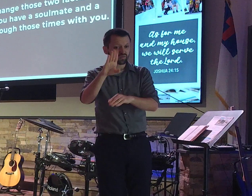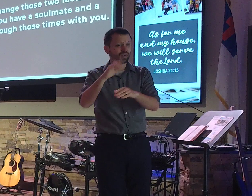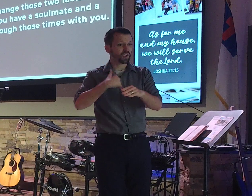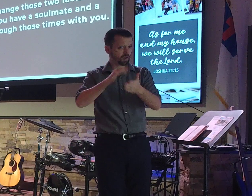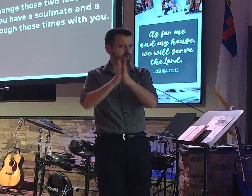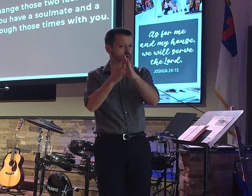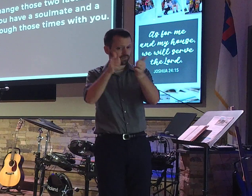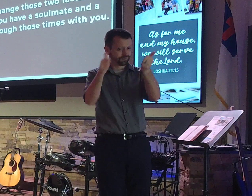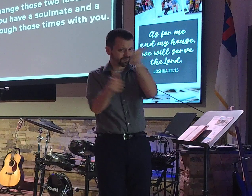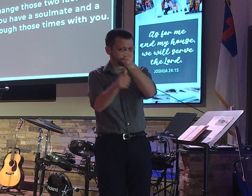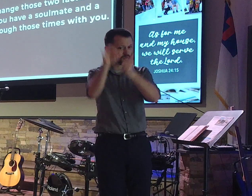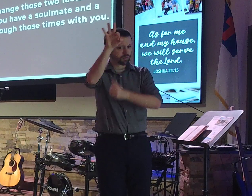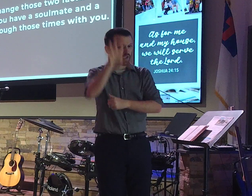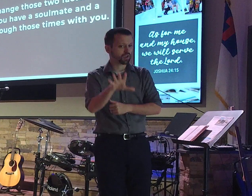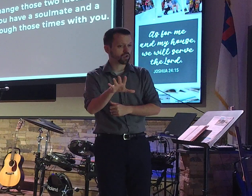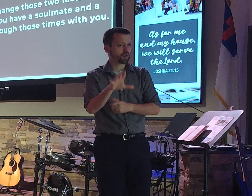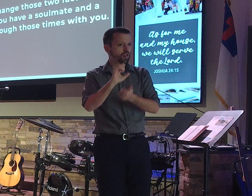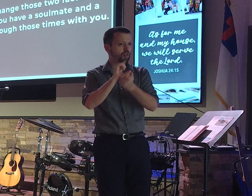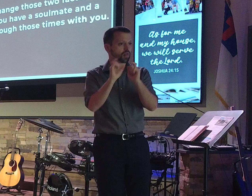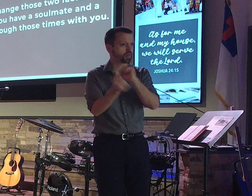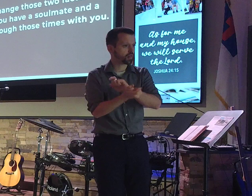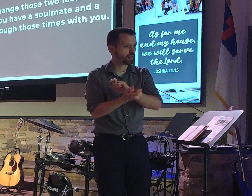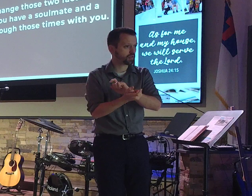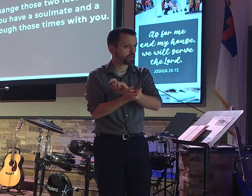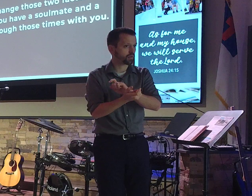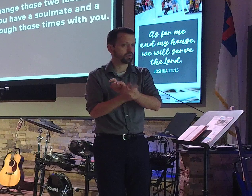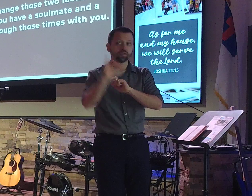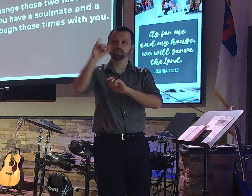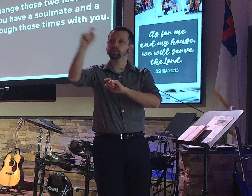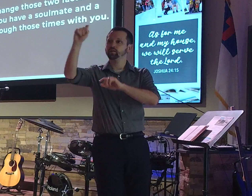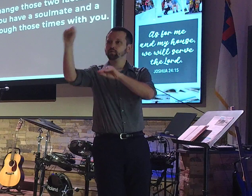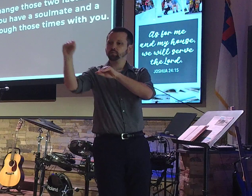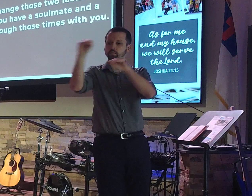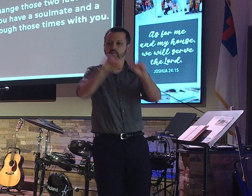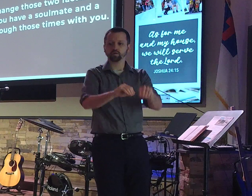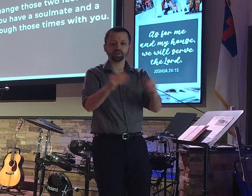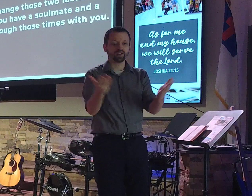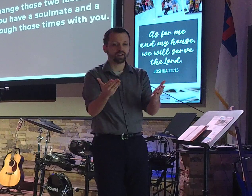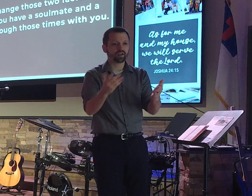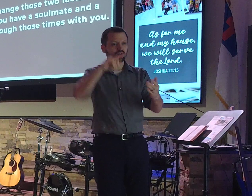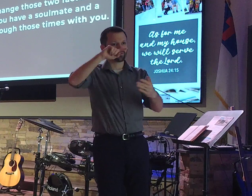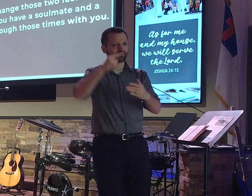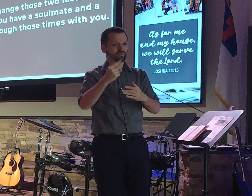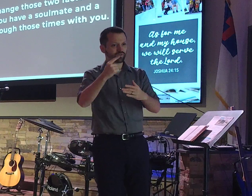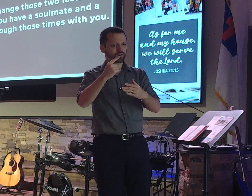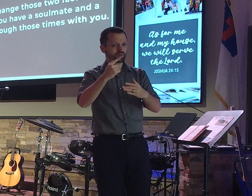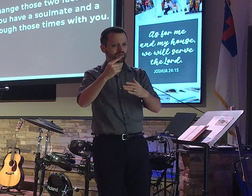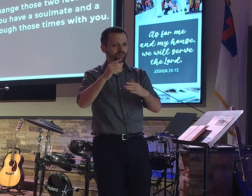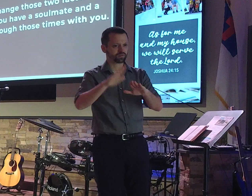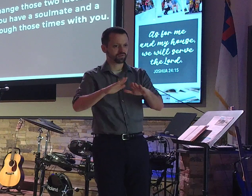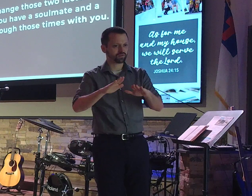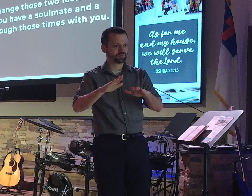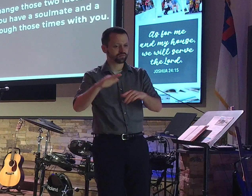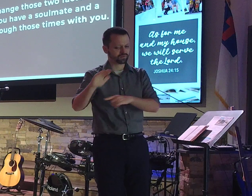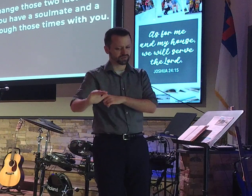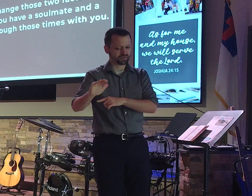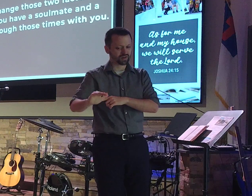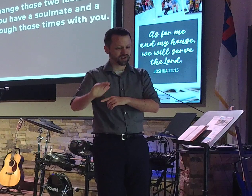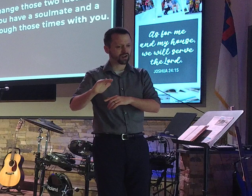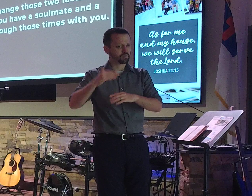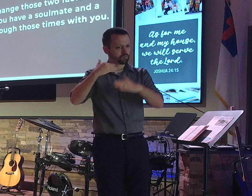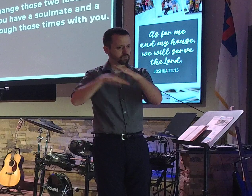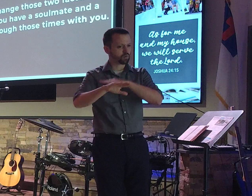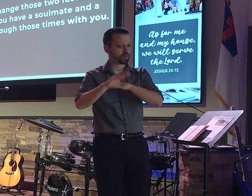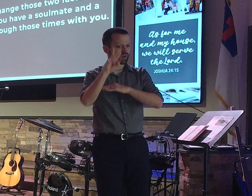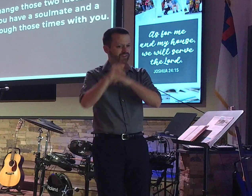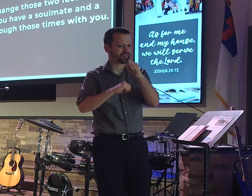assistant pastor. So again, a change. We moved from Jacksonville to here. Then we had our first child 6 months later. So